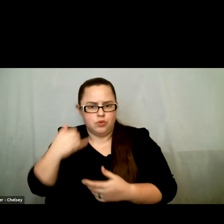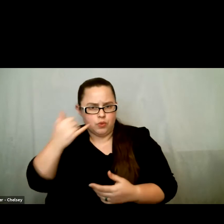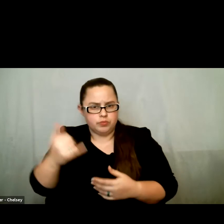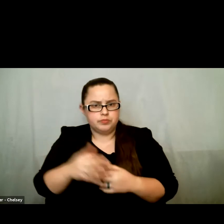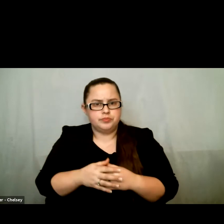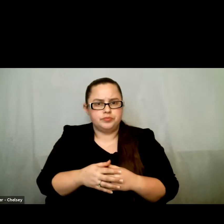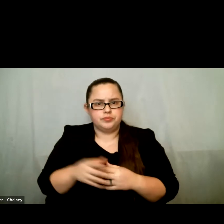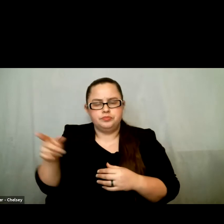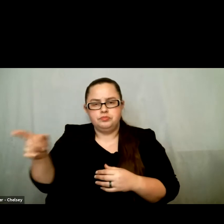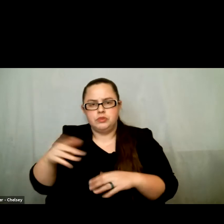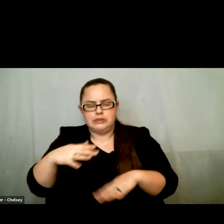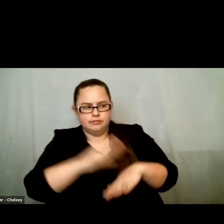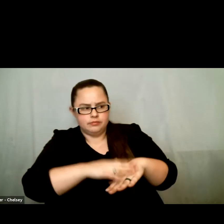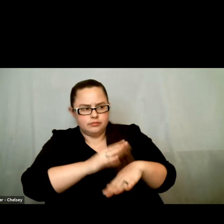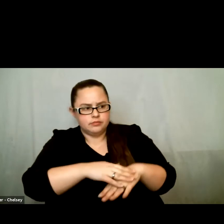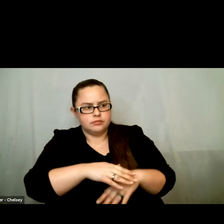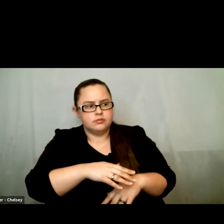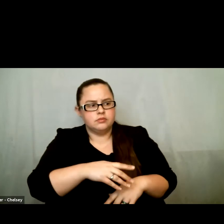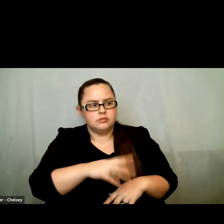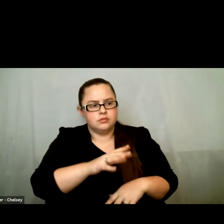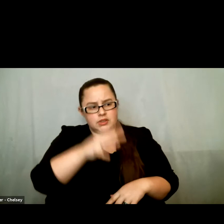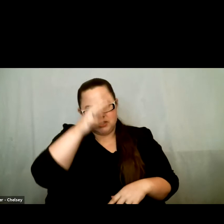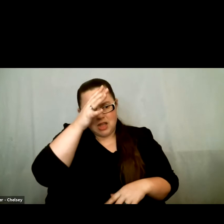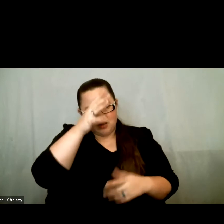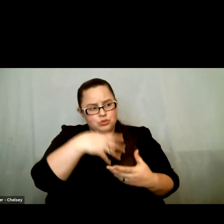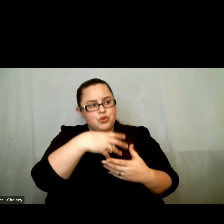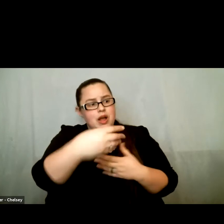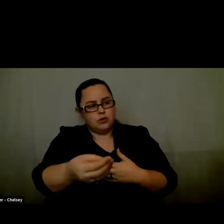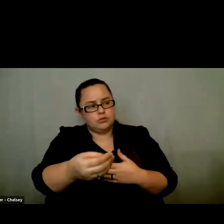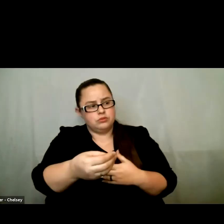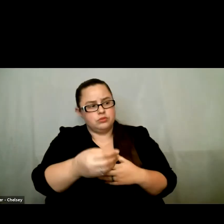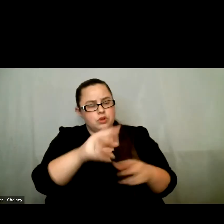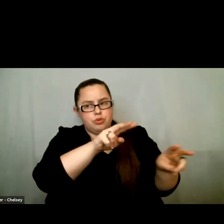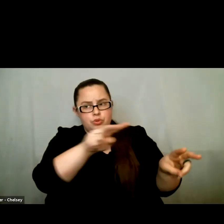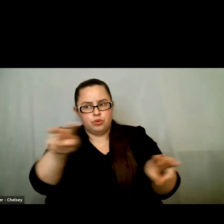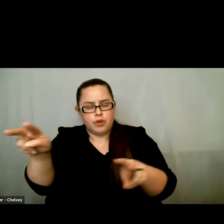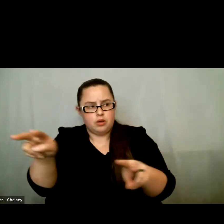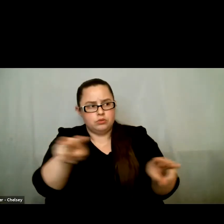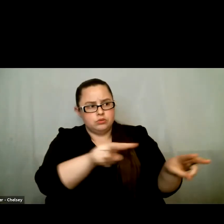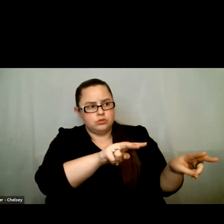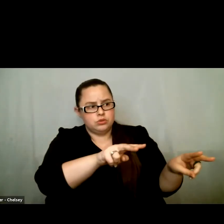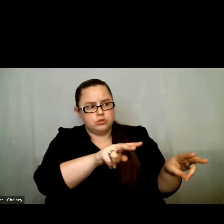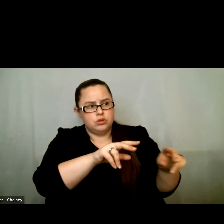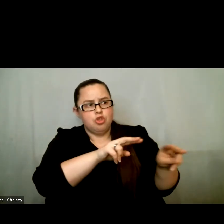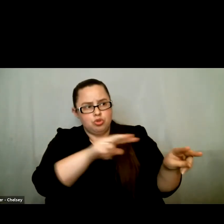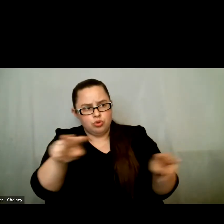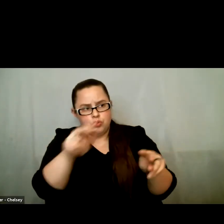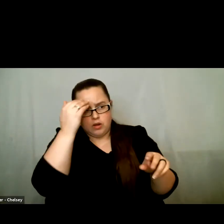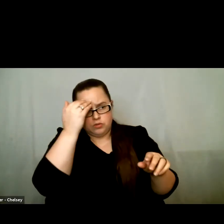he cautioned me, when you're out, look around your